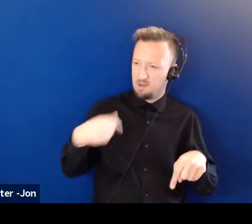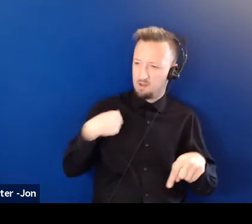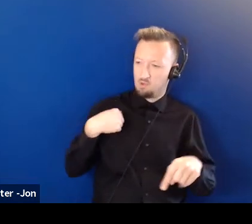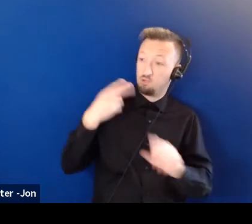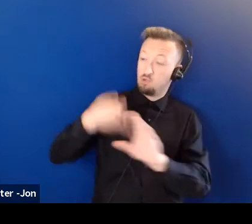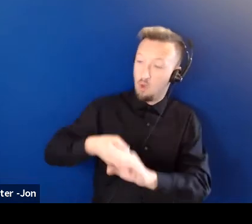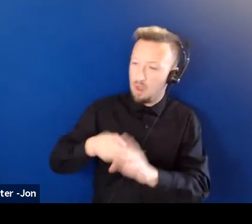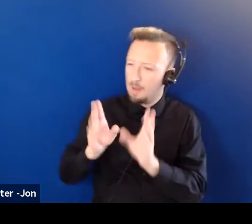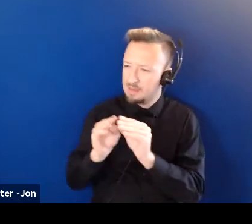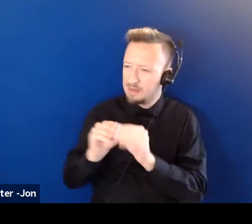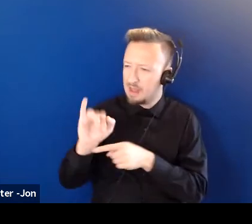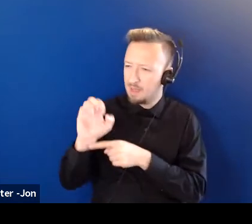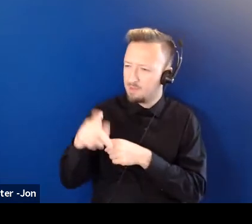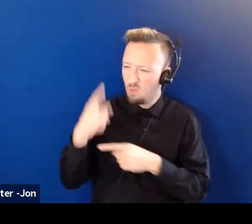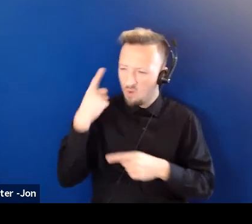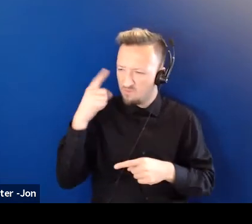about.